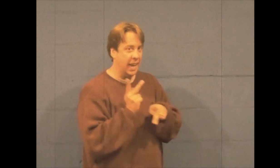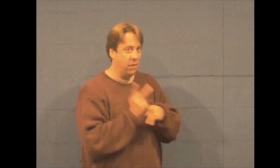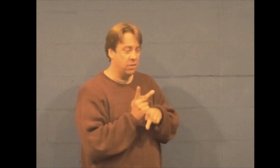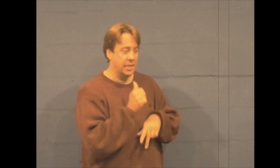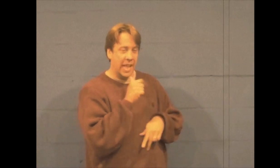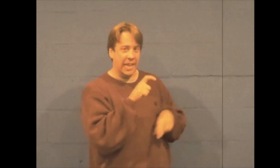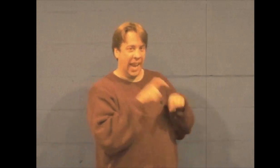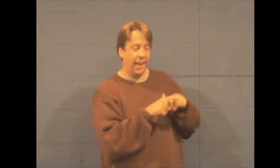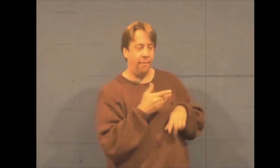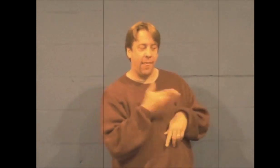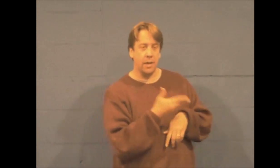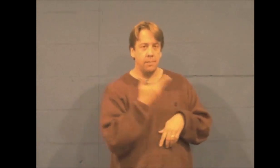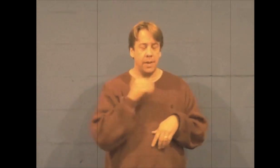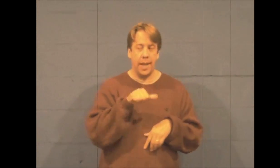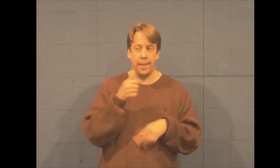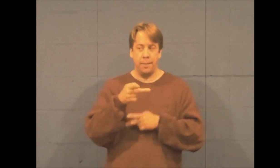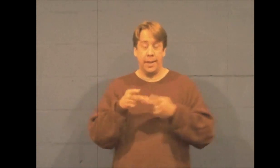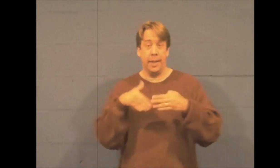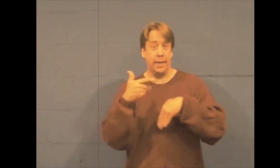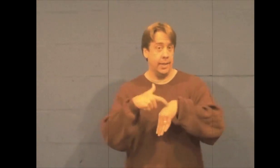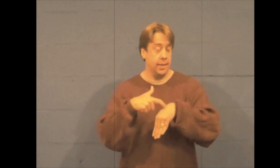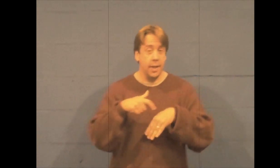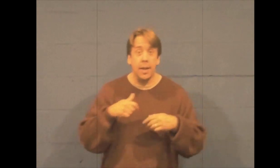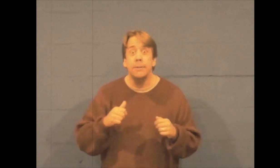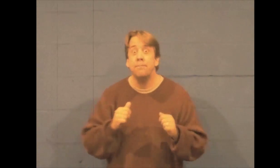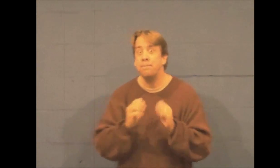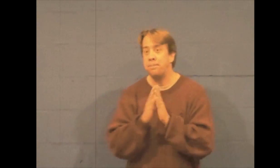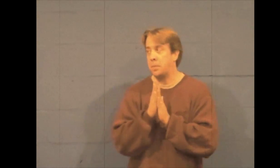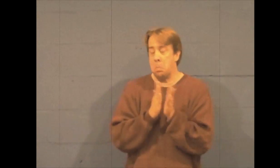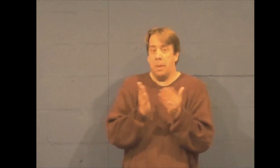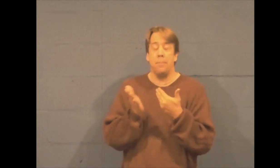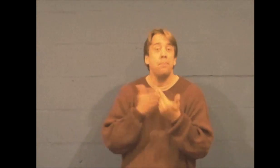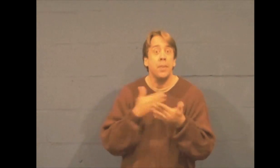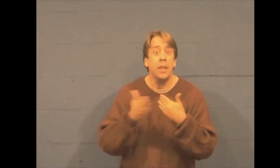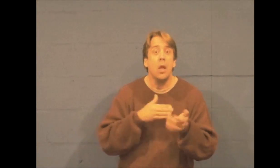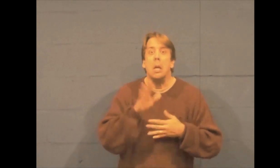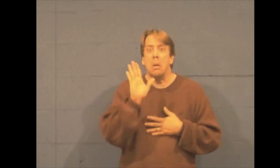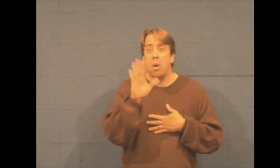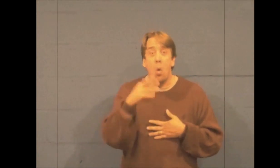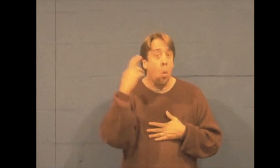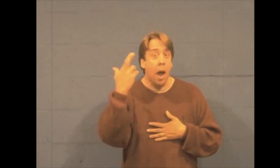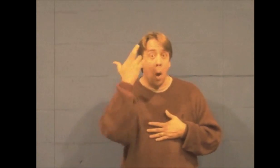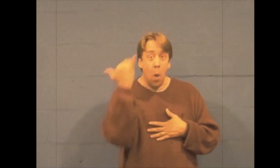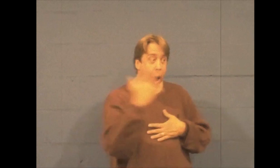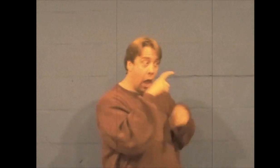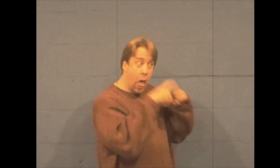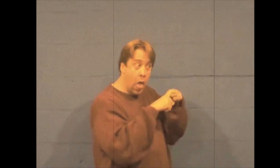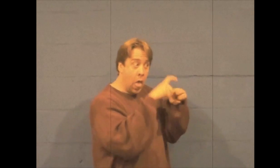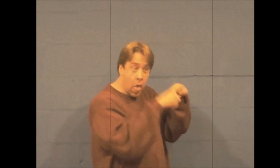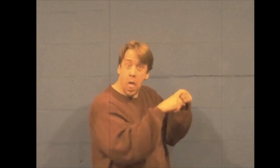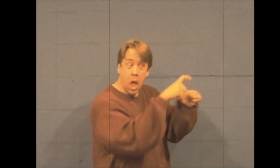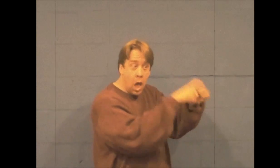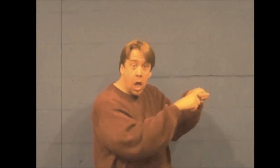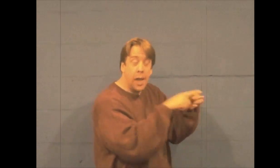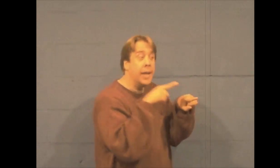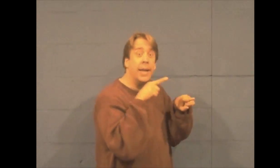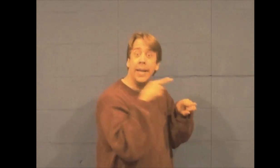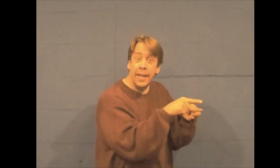fire, because hitting socks next to a fireplace is not too good of an idea. You need to hang it somewhere else next time. Anyway,